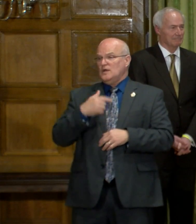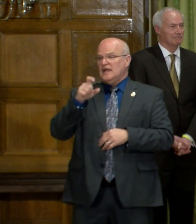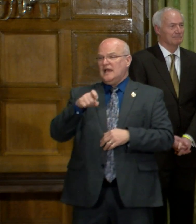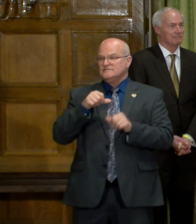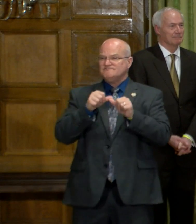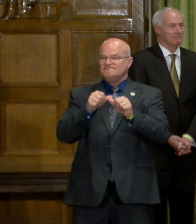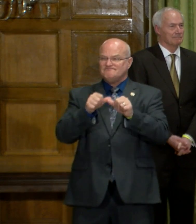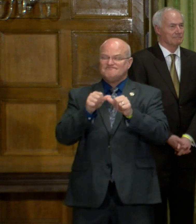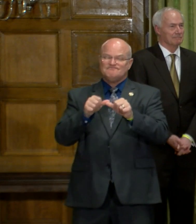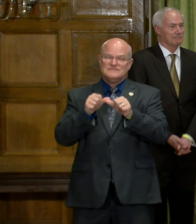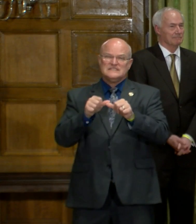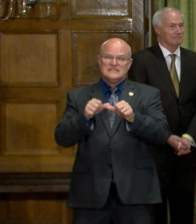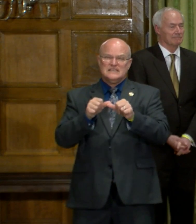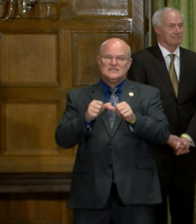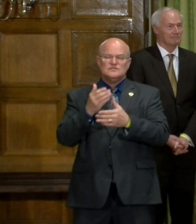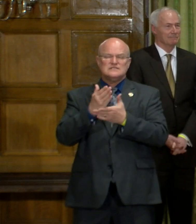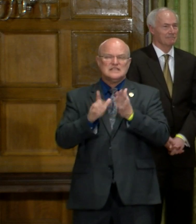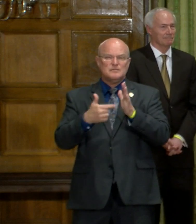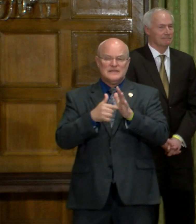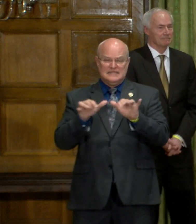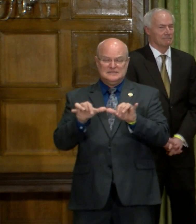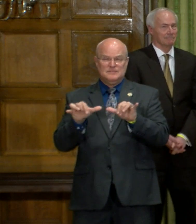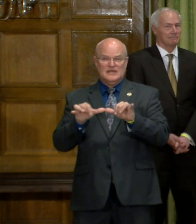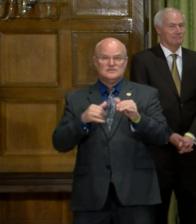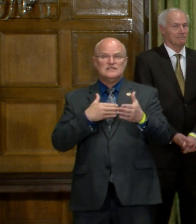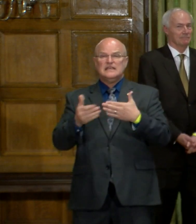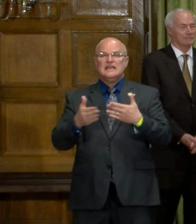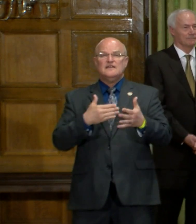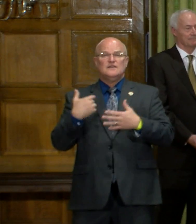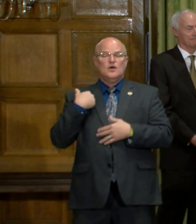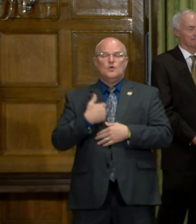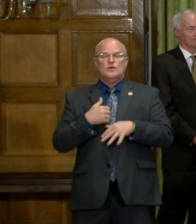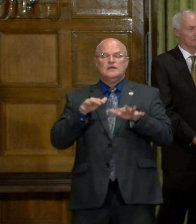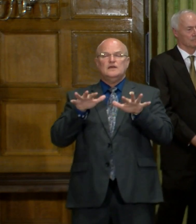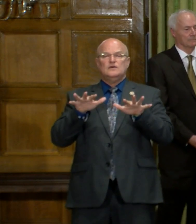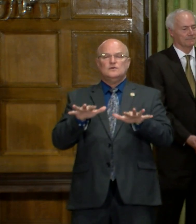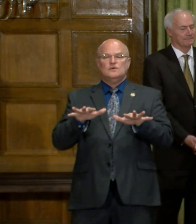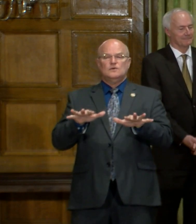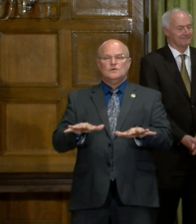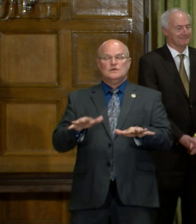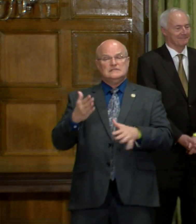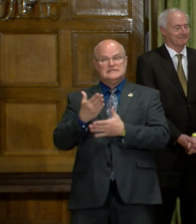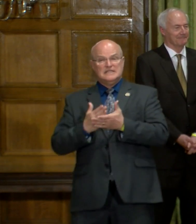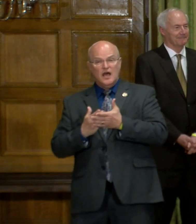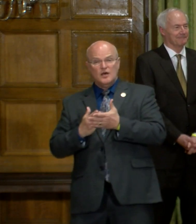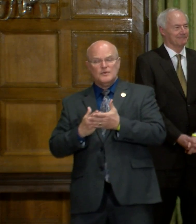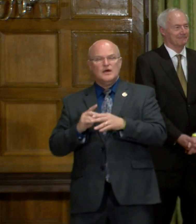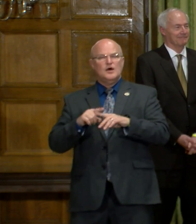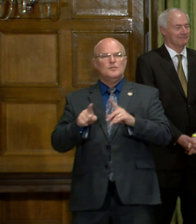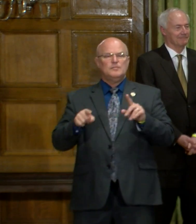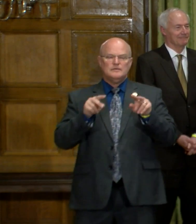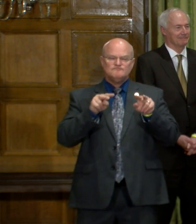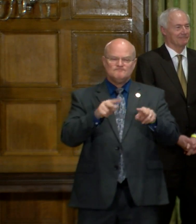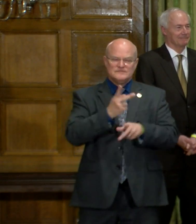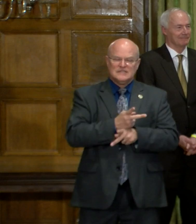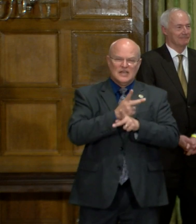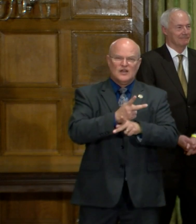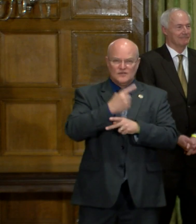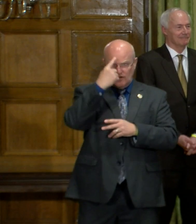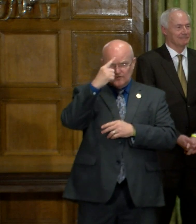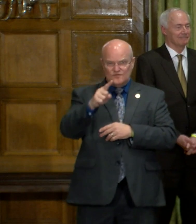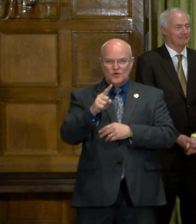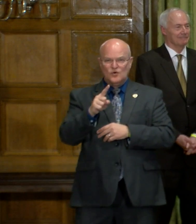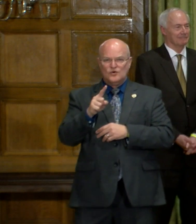have to continue some of these measures even as we relax others, and we're going to have to watch very carefully